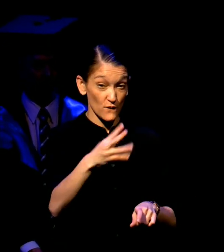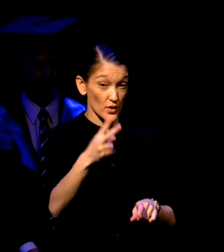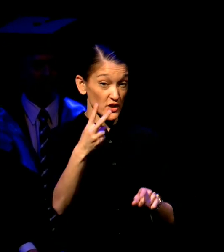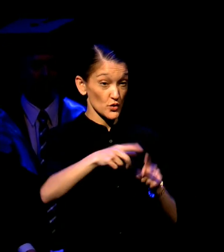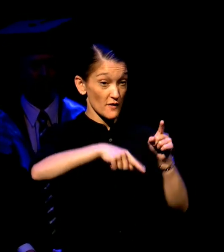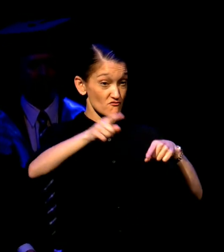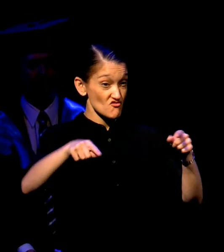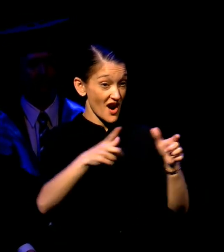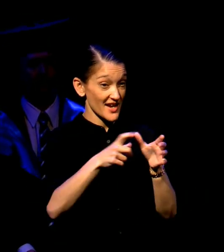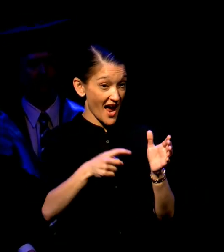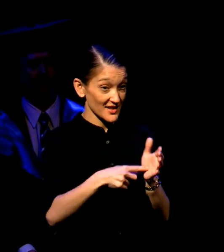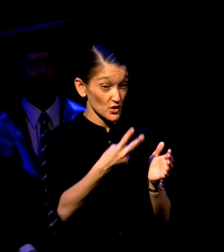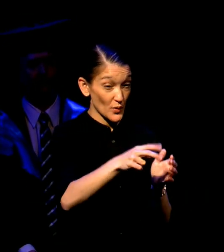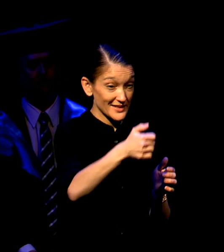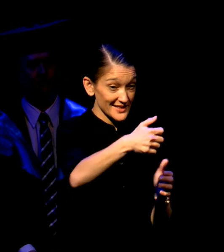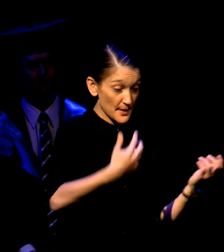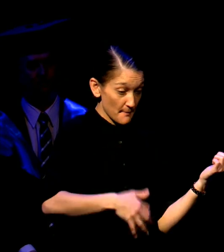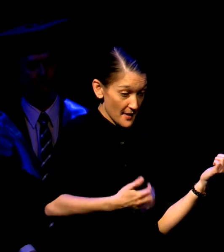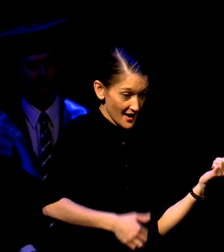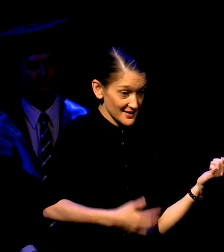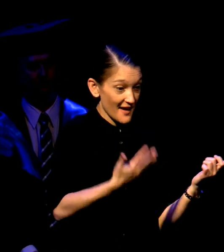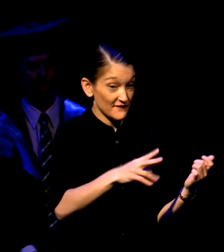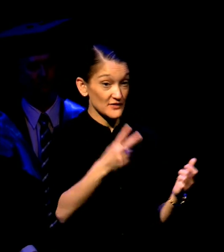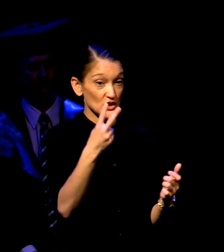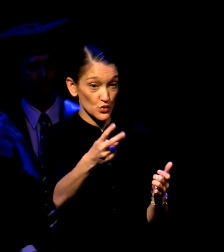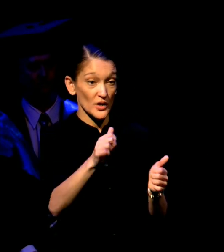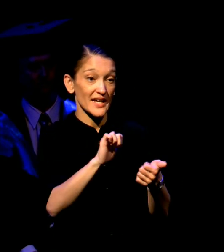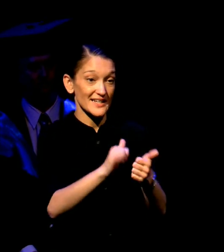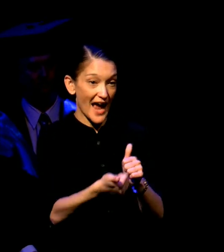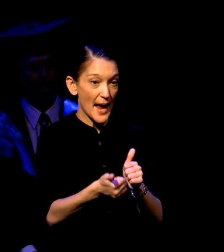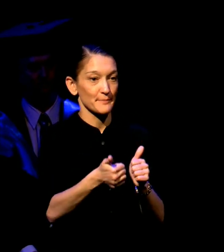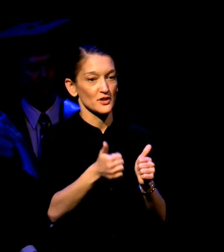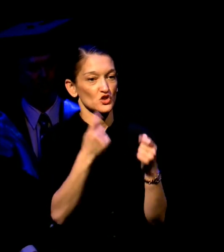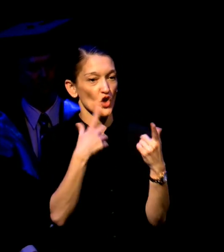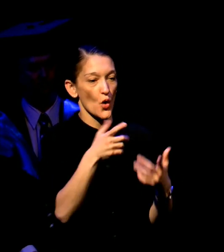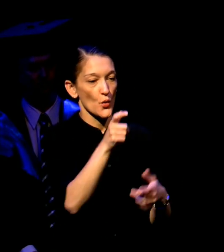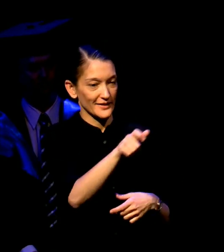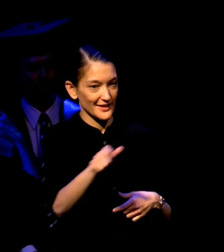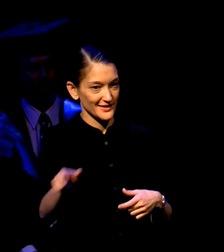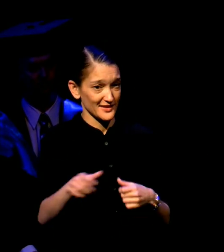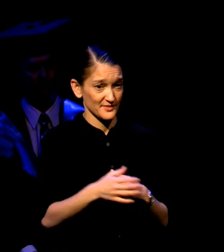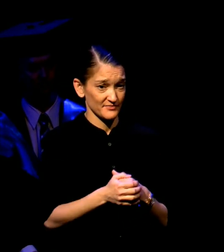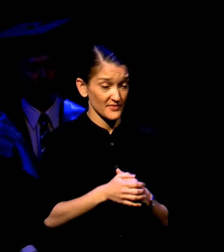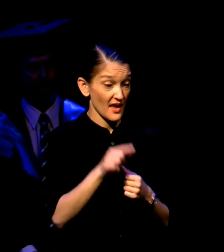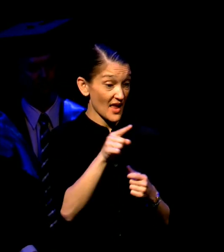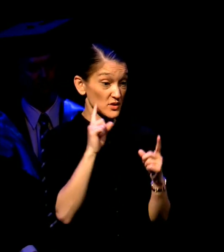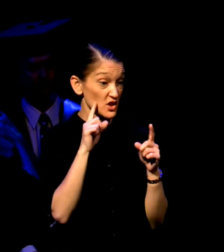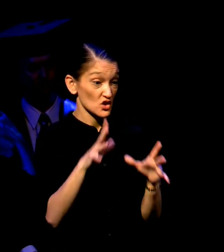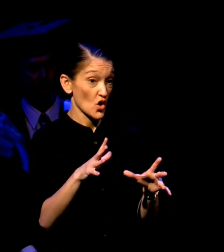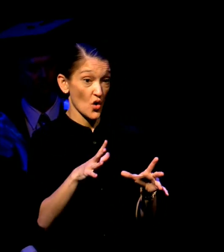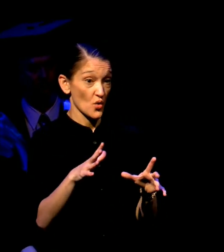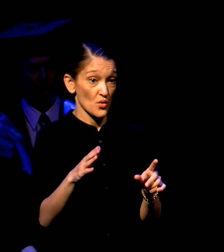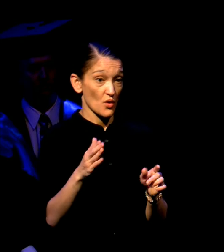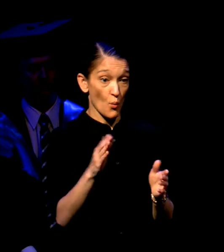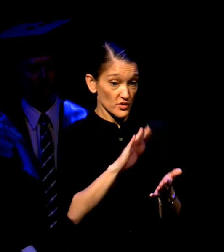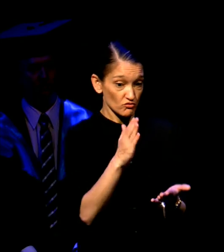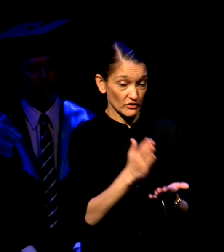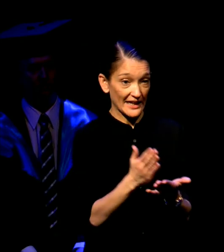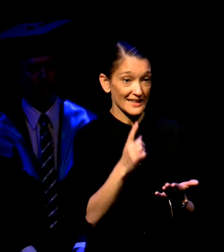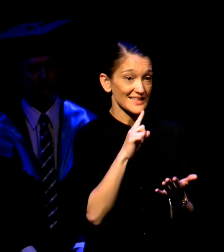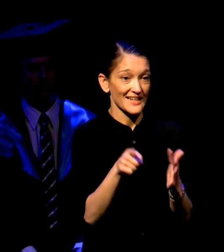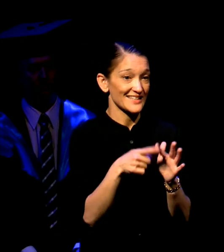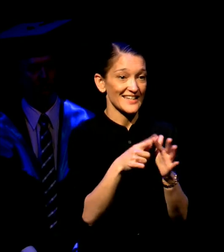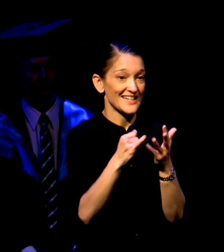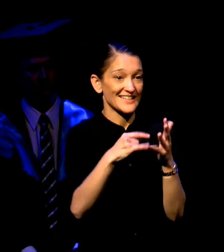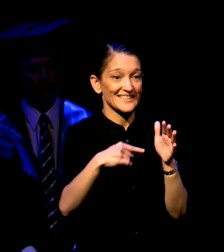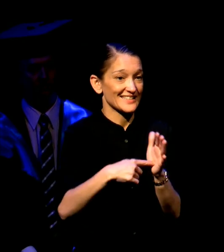26 bands, and 52 game show contestants with a show that didn't exist, not even in my mind less than a year ago this